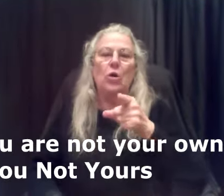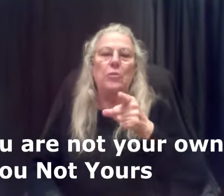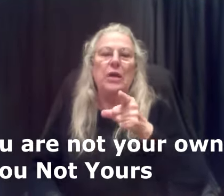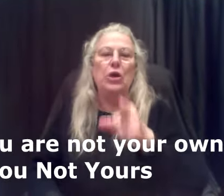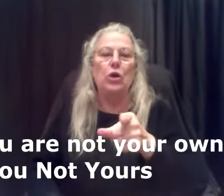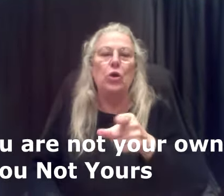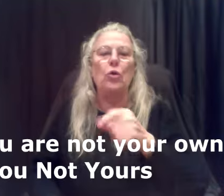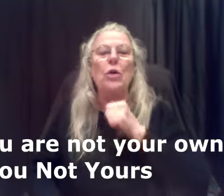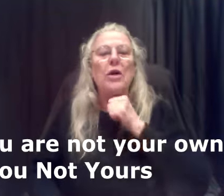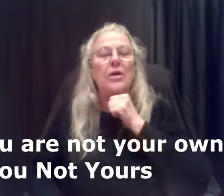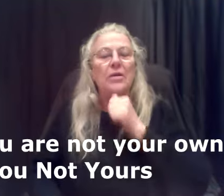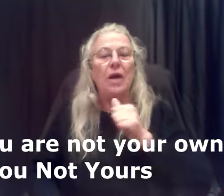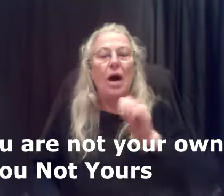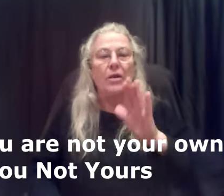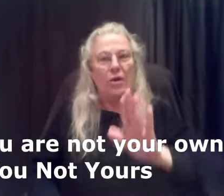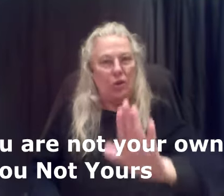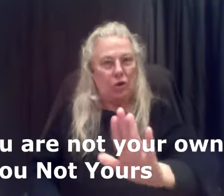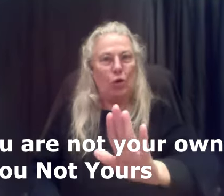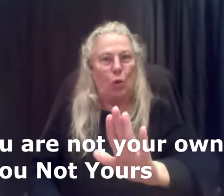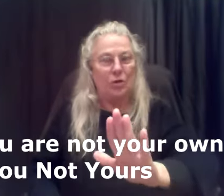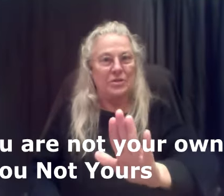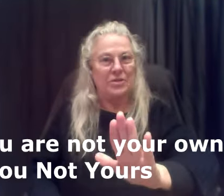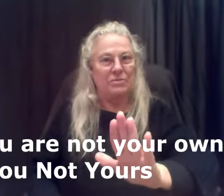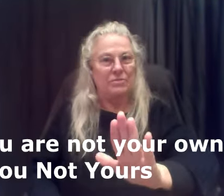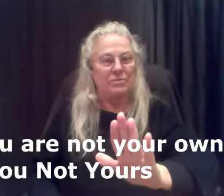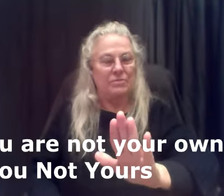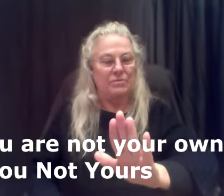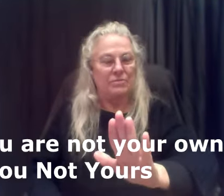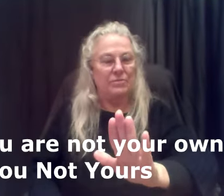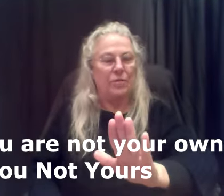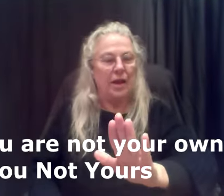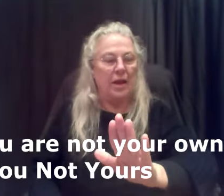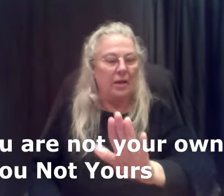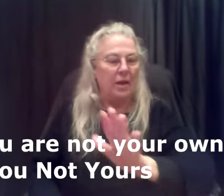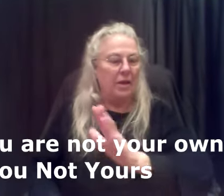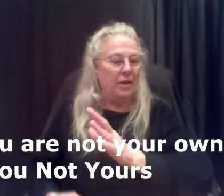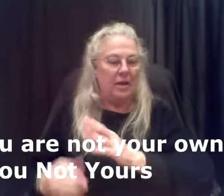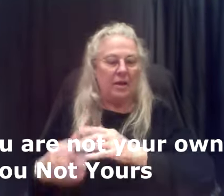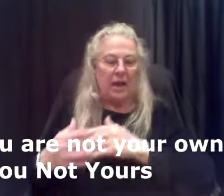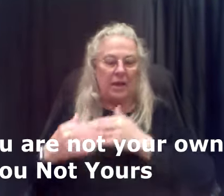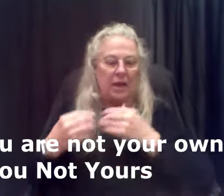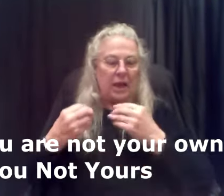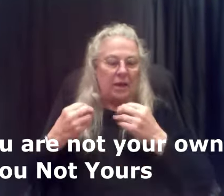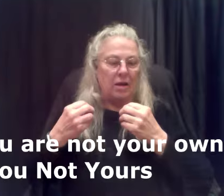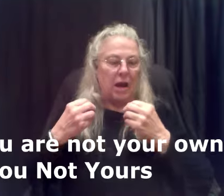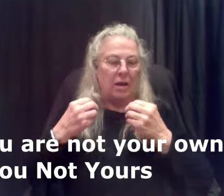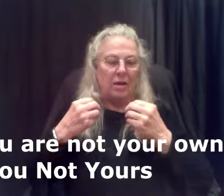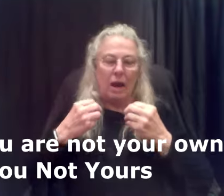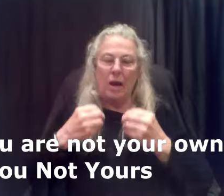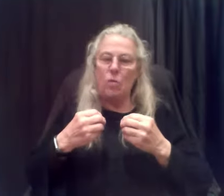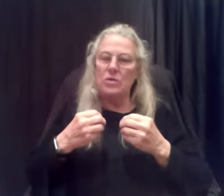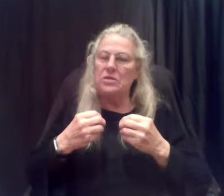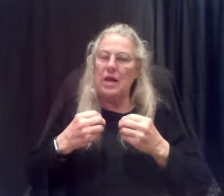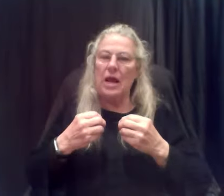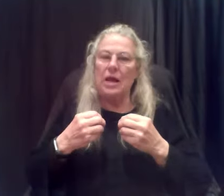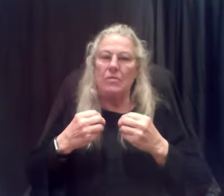be you, not yours. Okay? Again, I would say